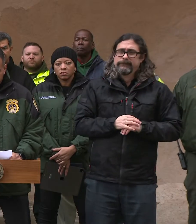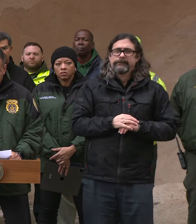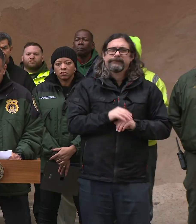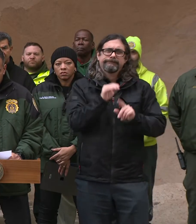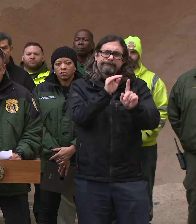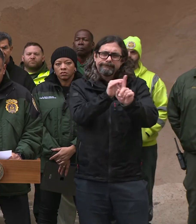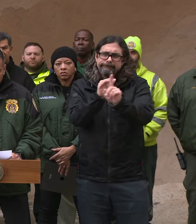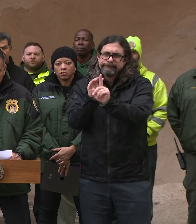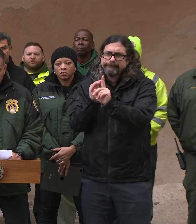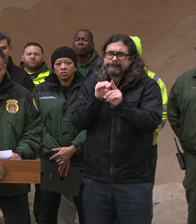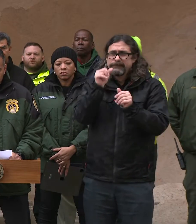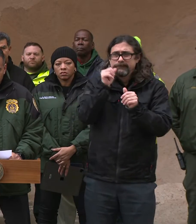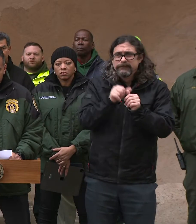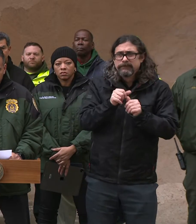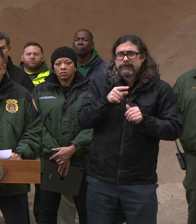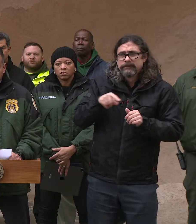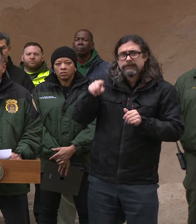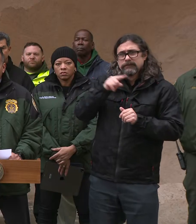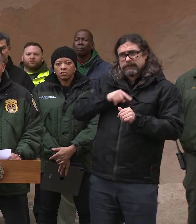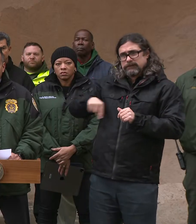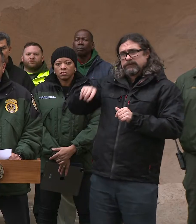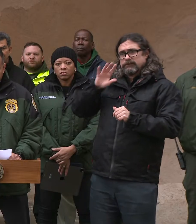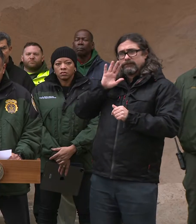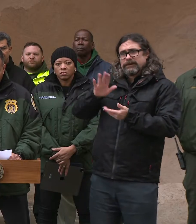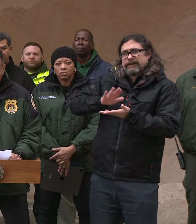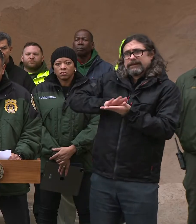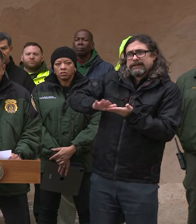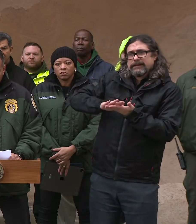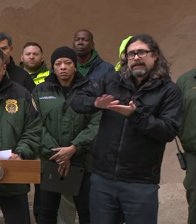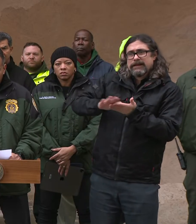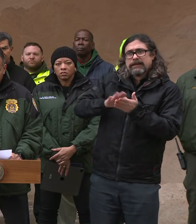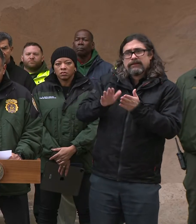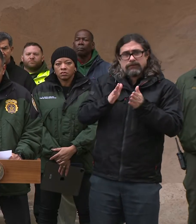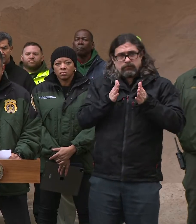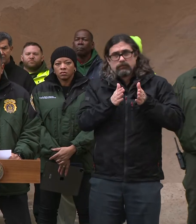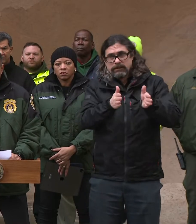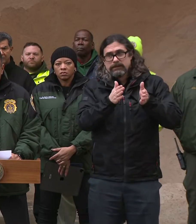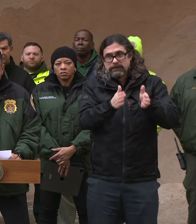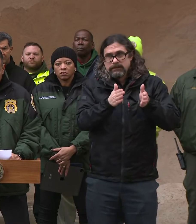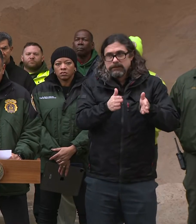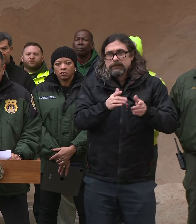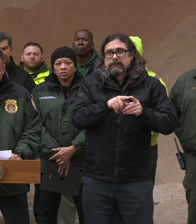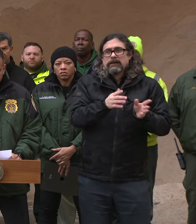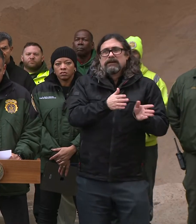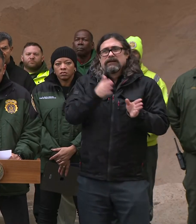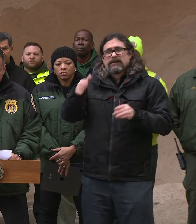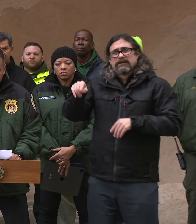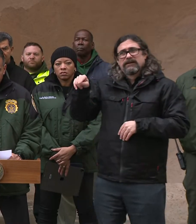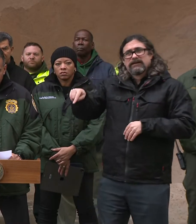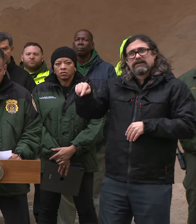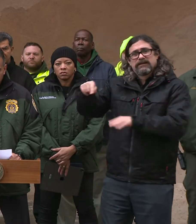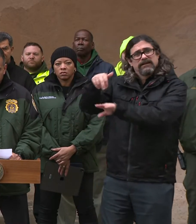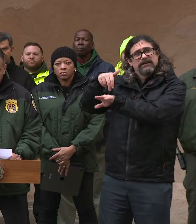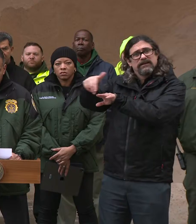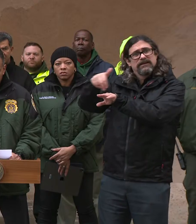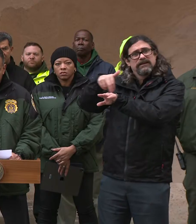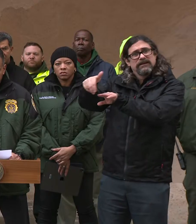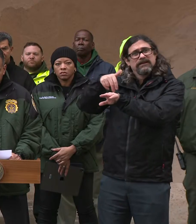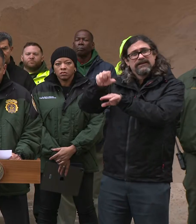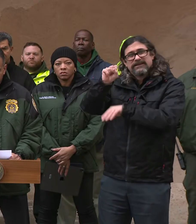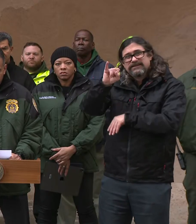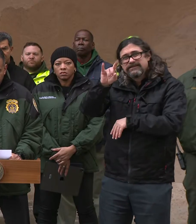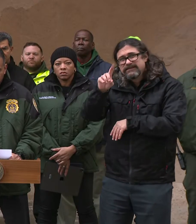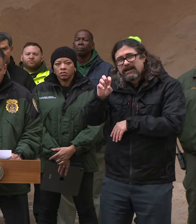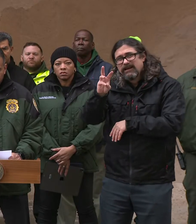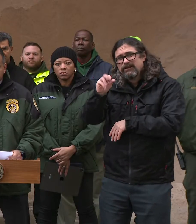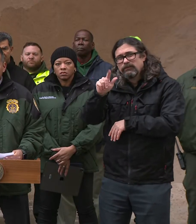bike lanes, sidewalks are the responsibility of the property owner. We are not afraid to write summonses, and if that's what it takes to get pedestrian infrastructure safe